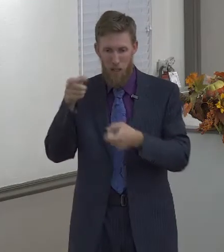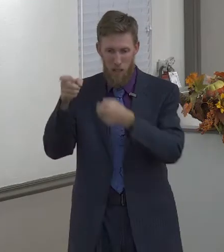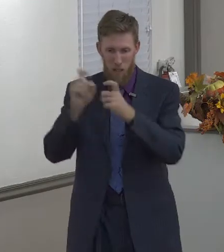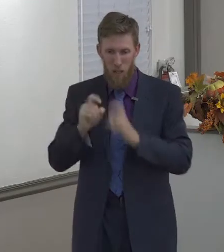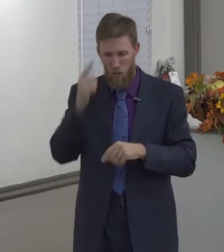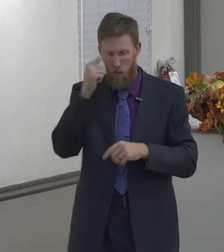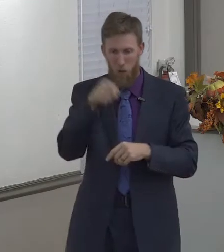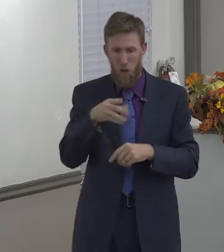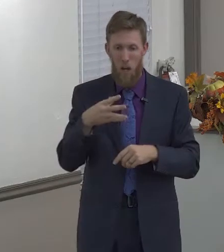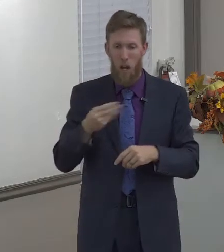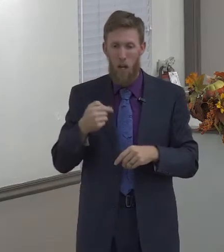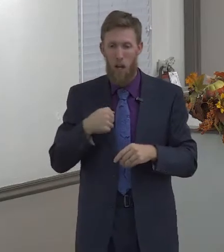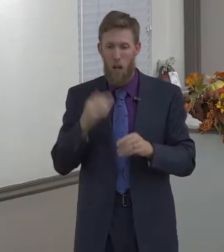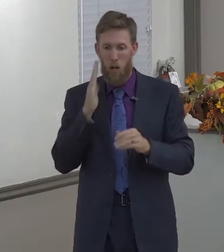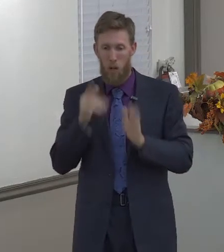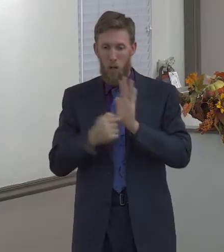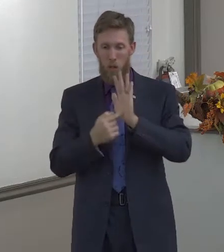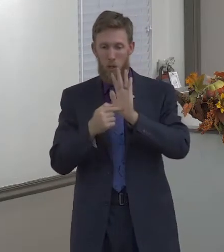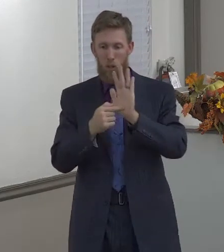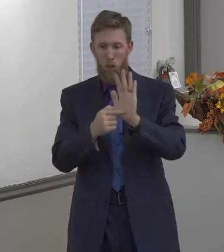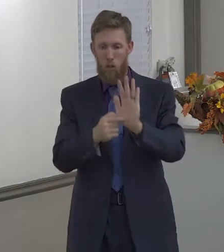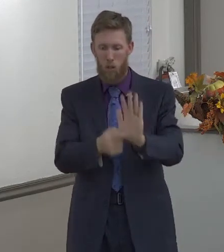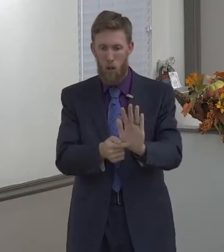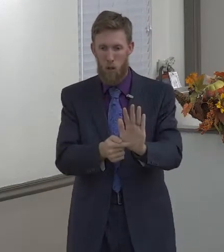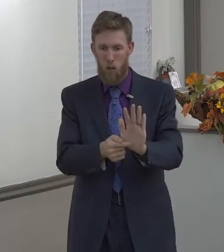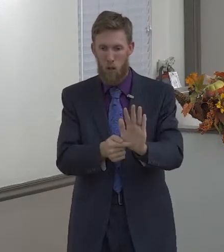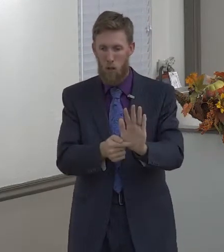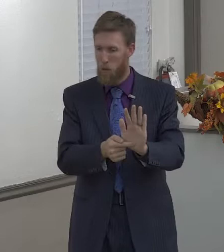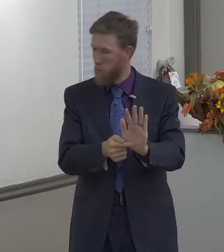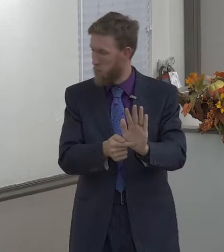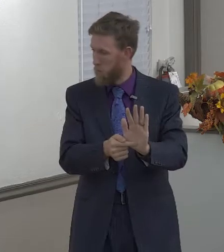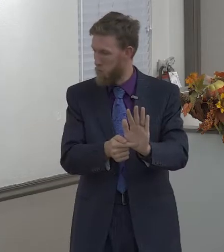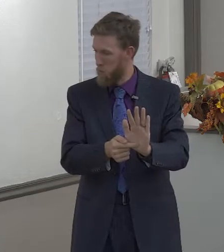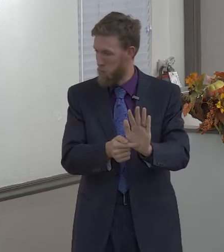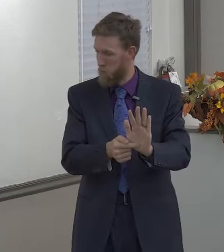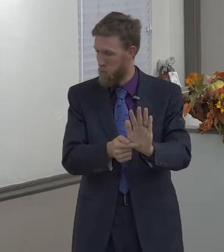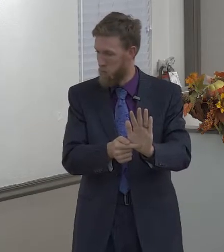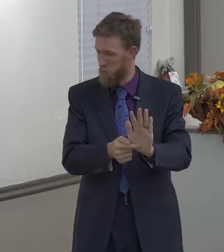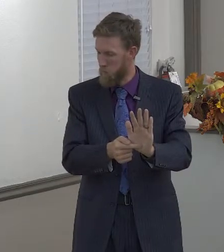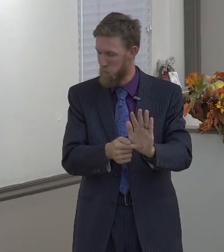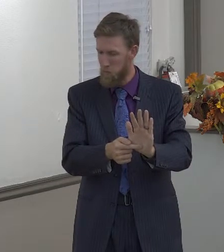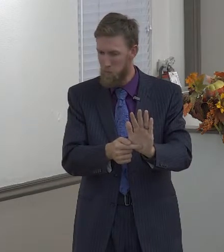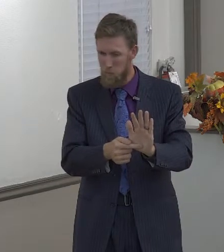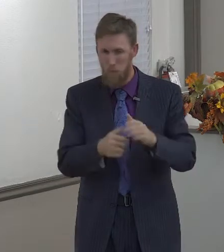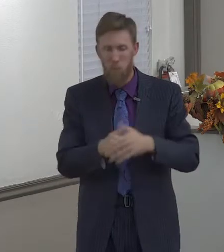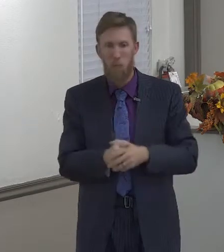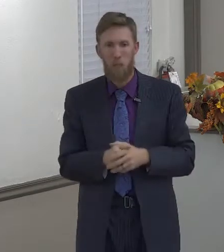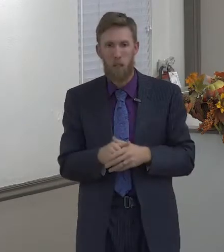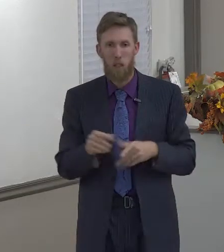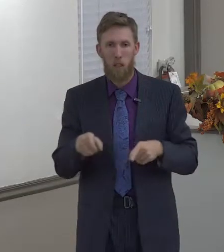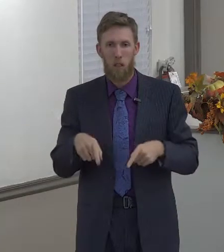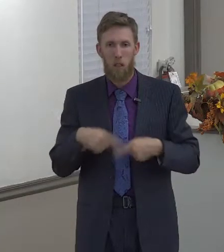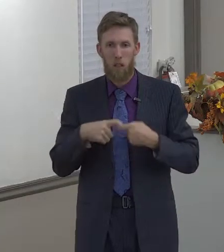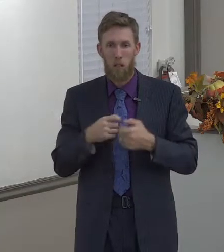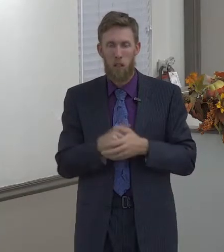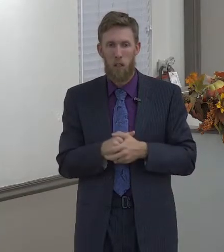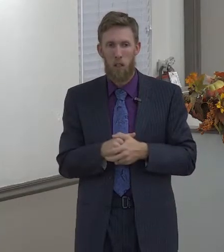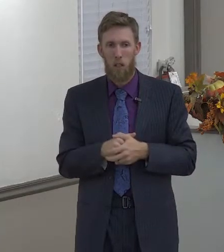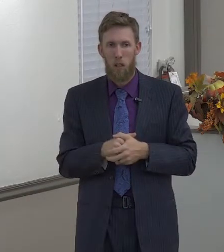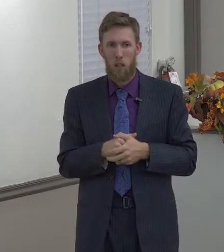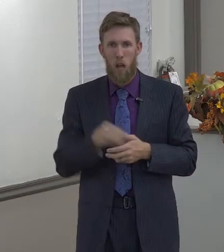member. And yet, that doesn't carry the same weight as a member of a local